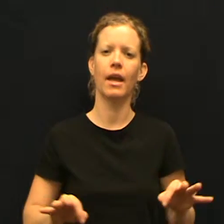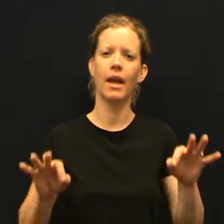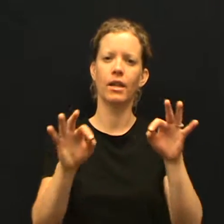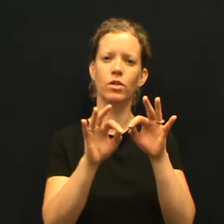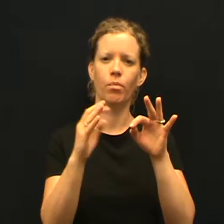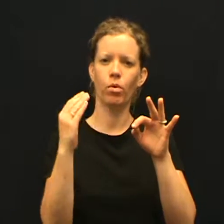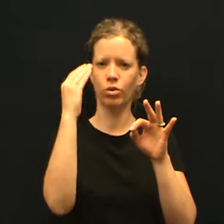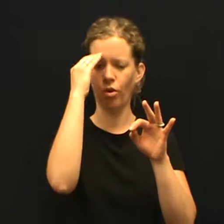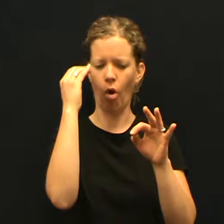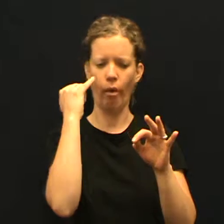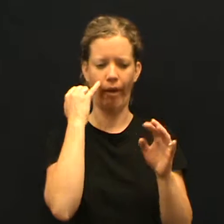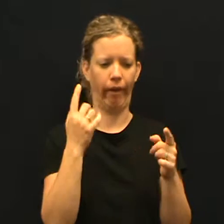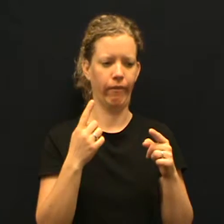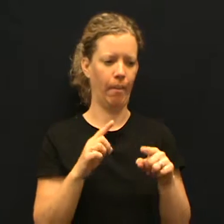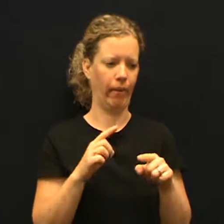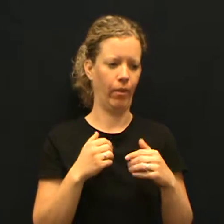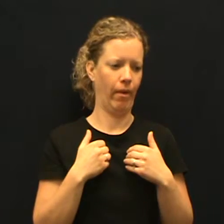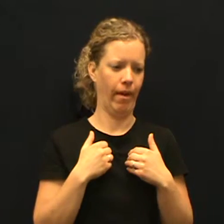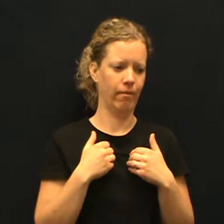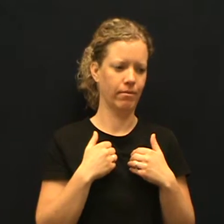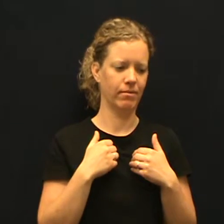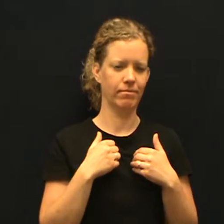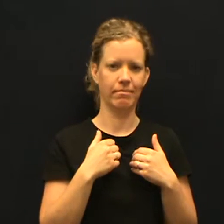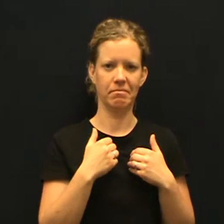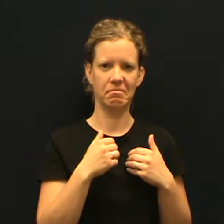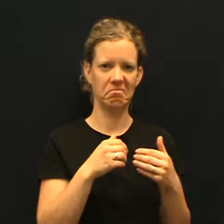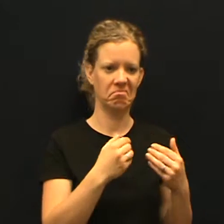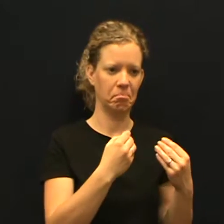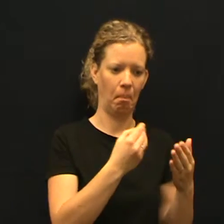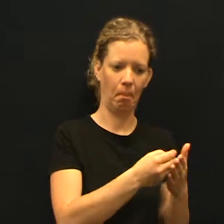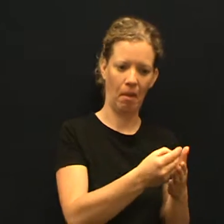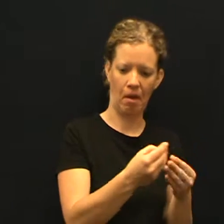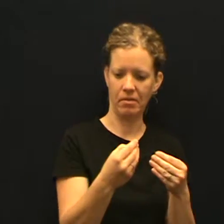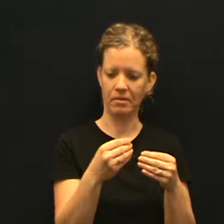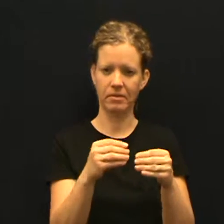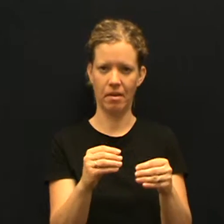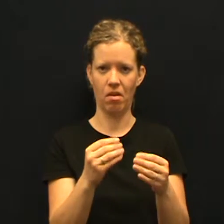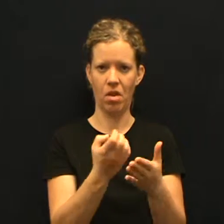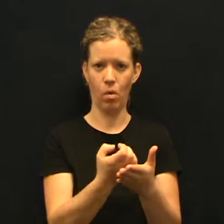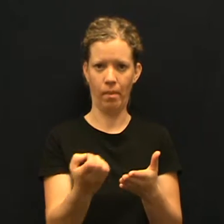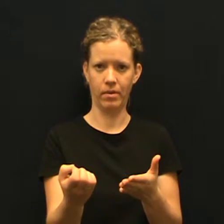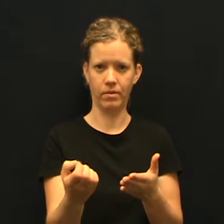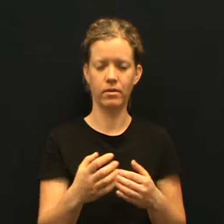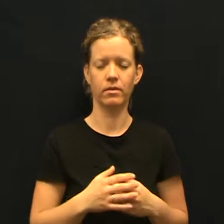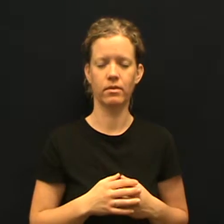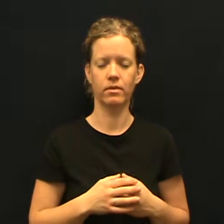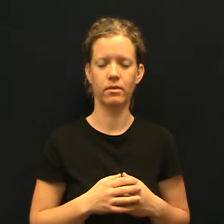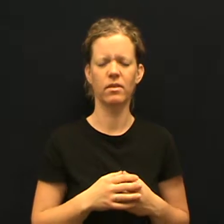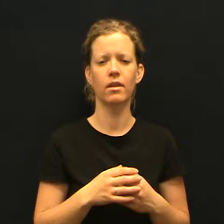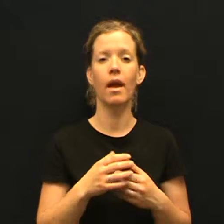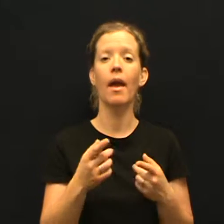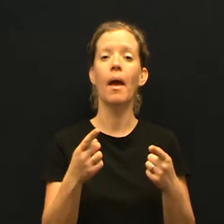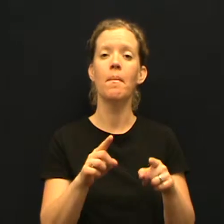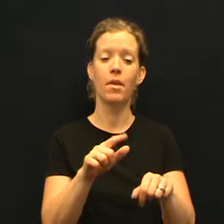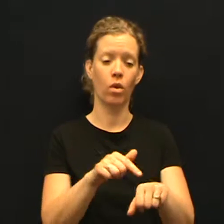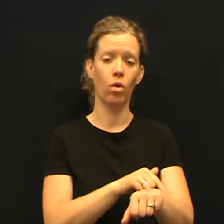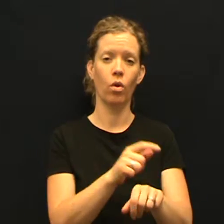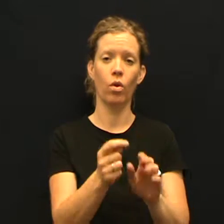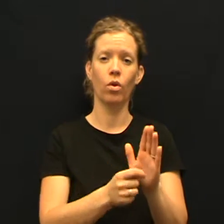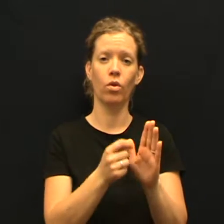any dispositions of equipment or impairments as well, because remember, if a long-term asset becomes permanently